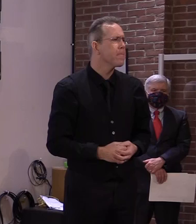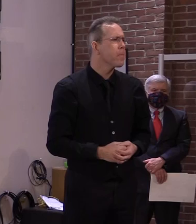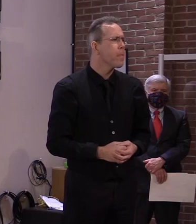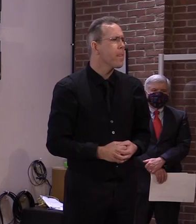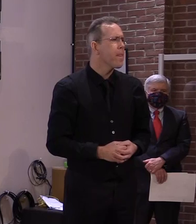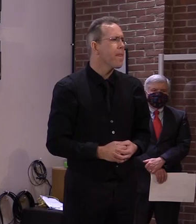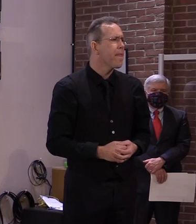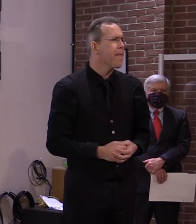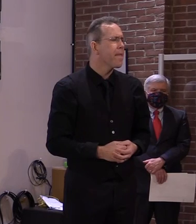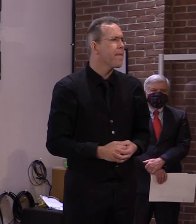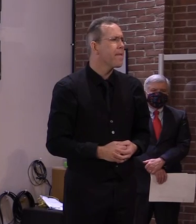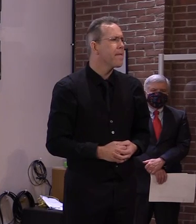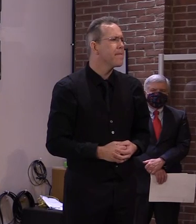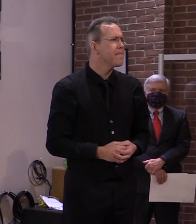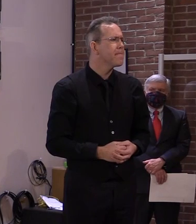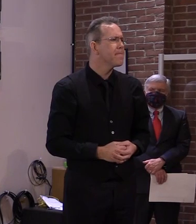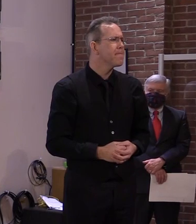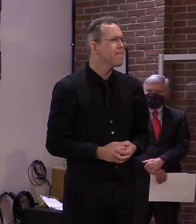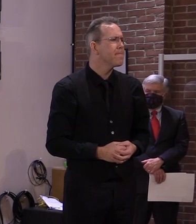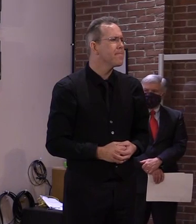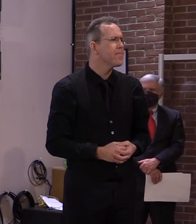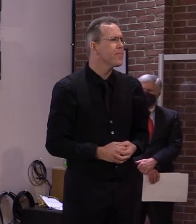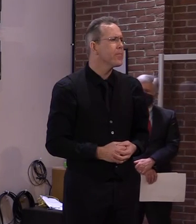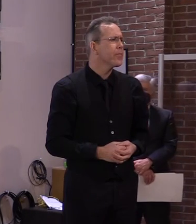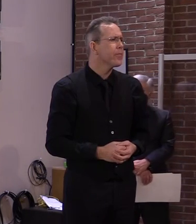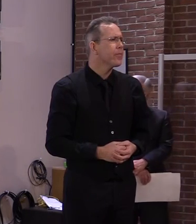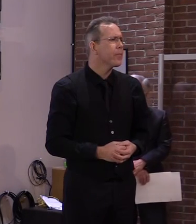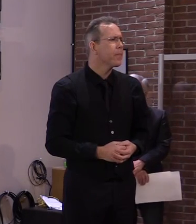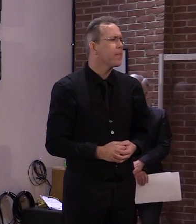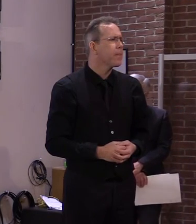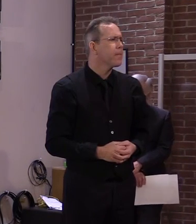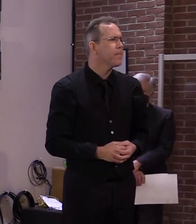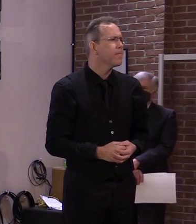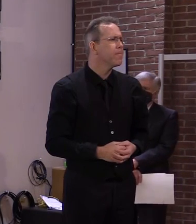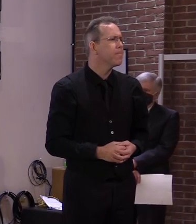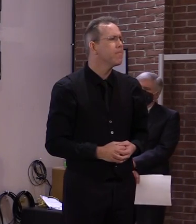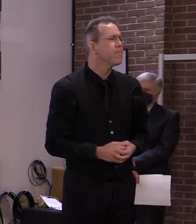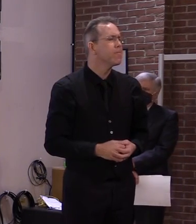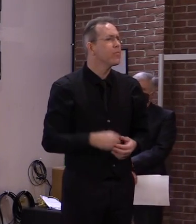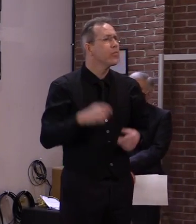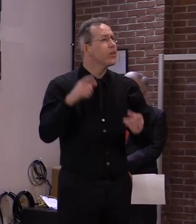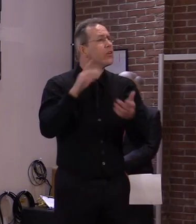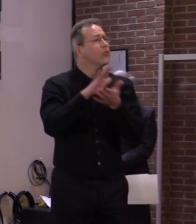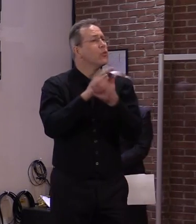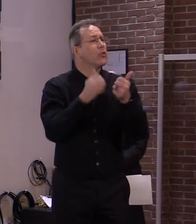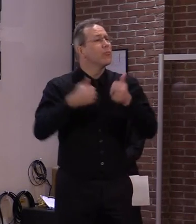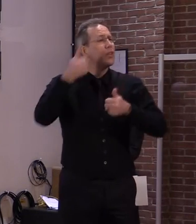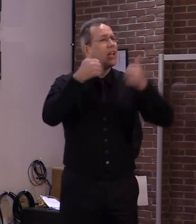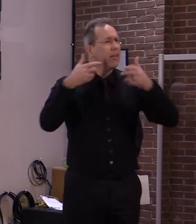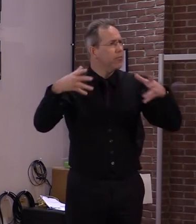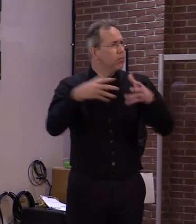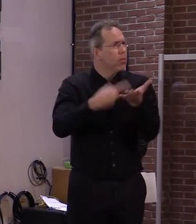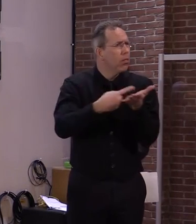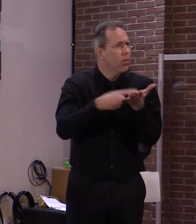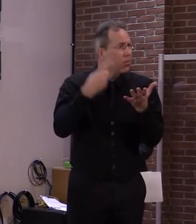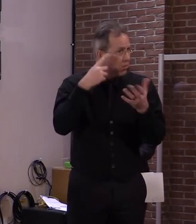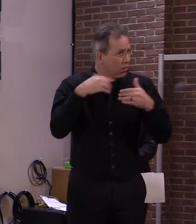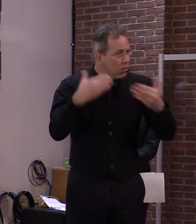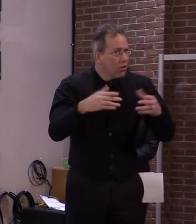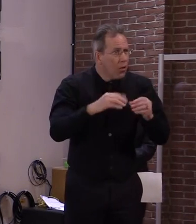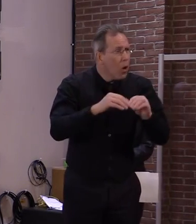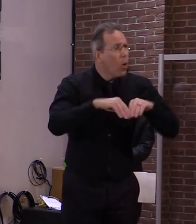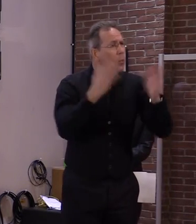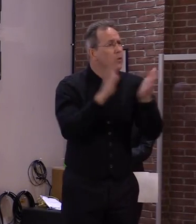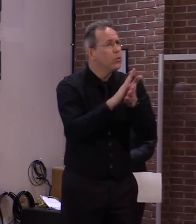of a what do they need type situation? I assume that either Secretary French has been in constant contact with